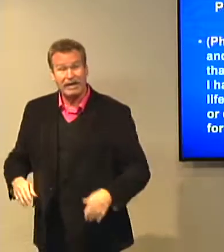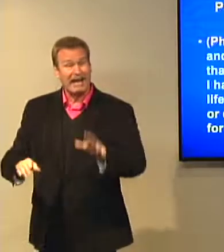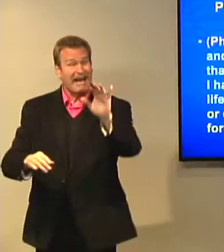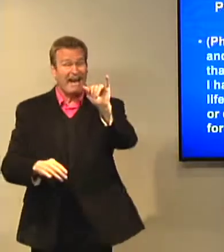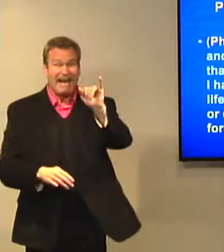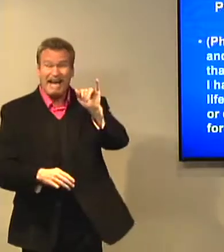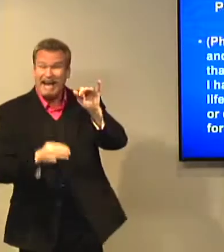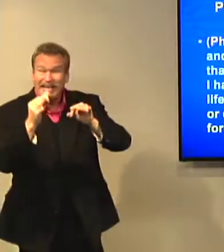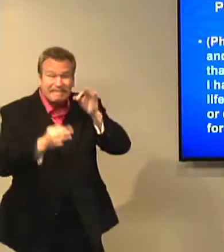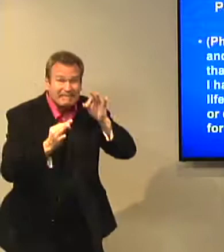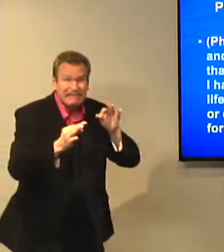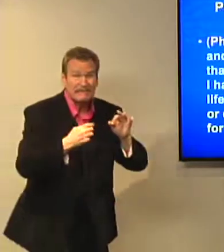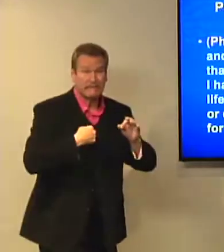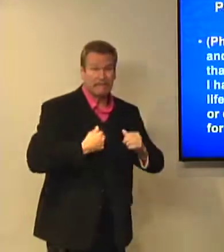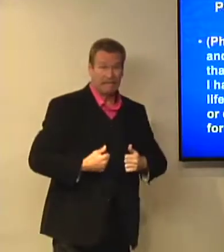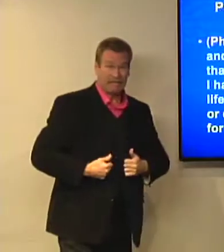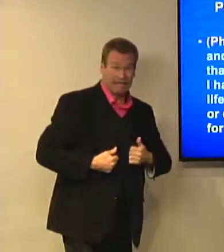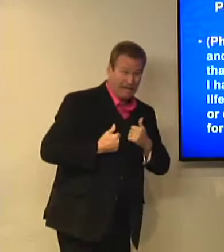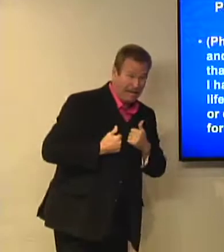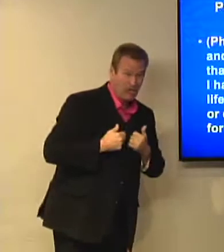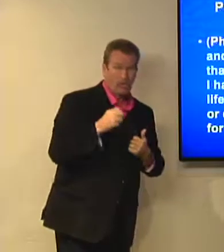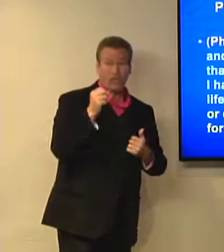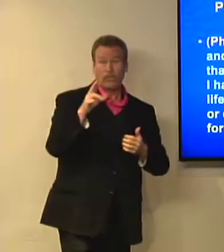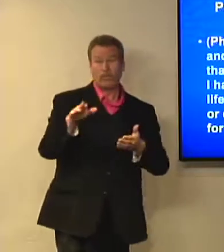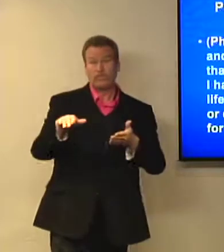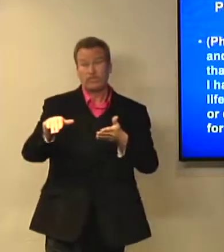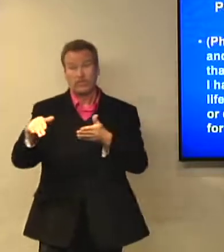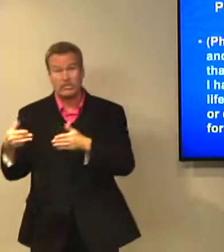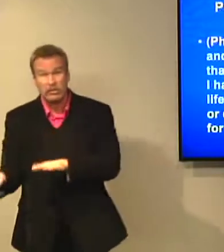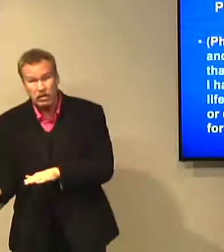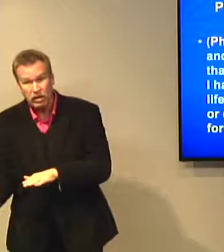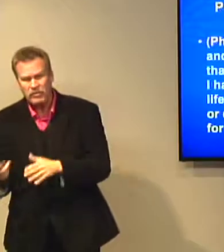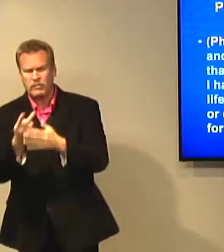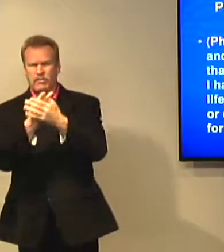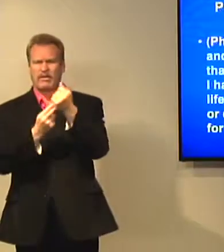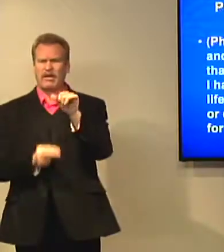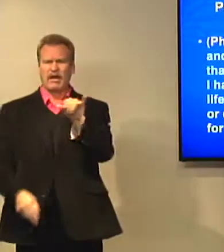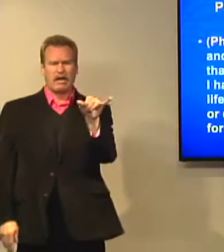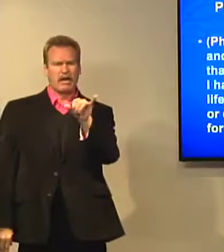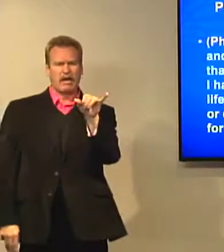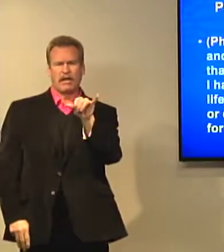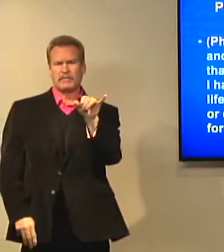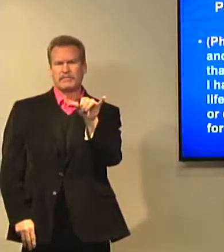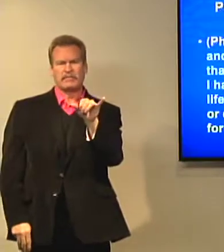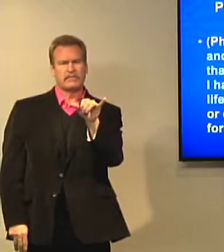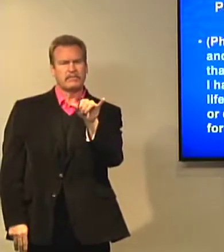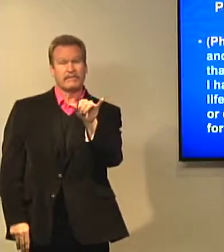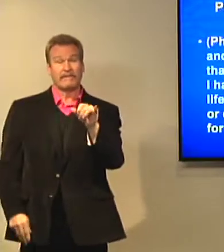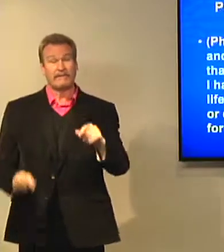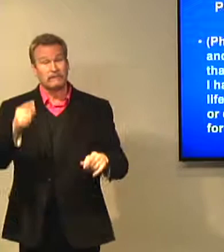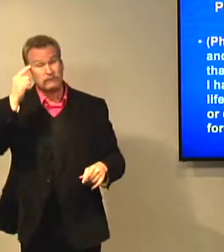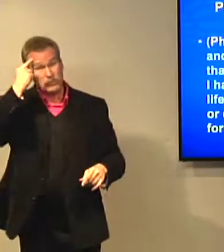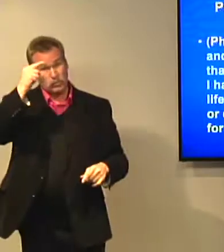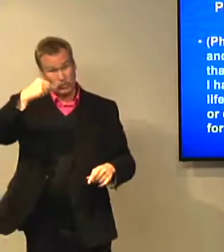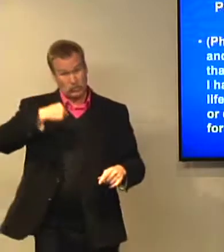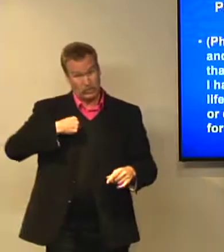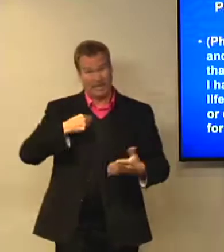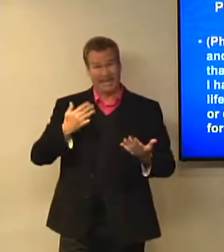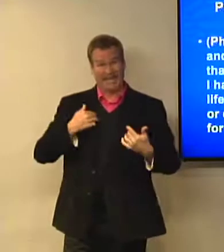my life will bring honor to Christ." So whether I live or whether I die,